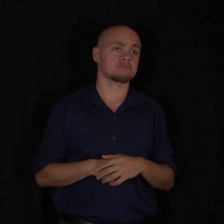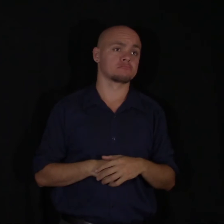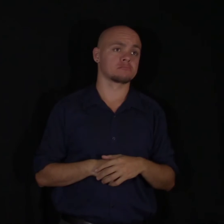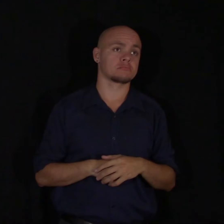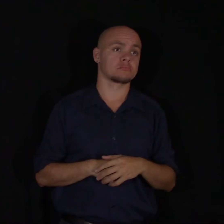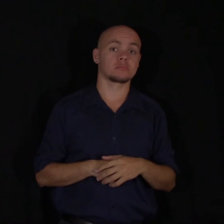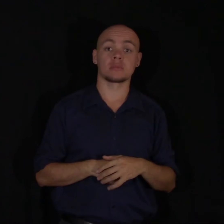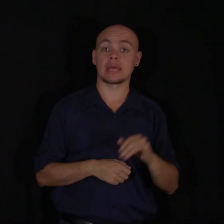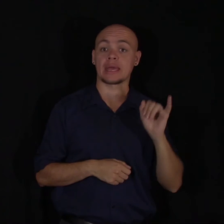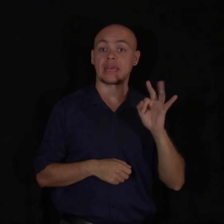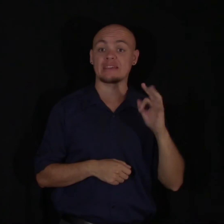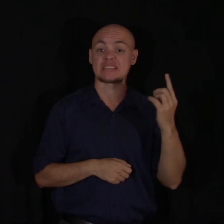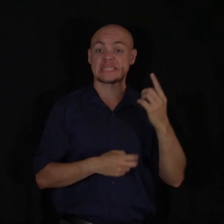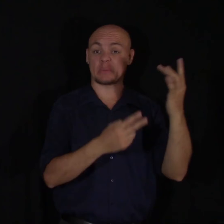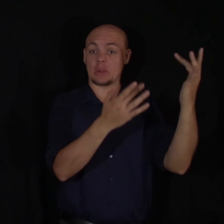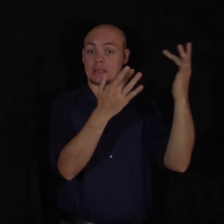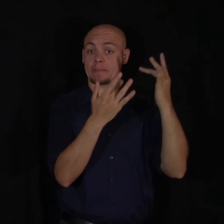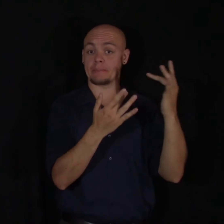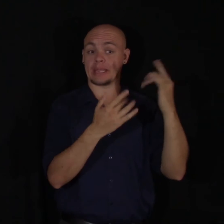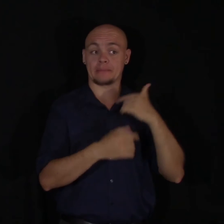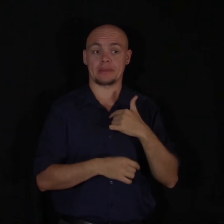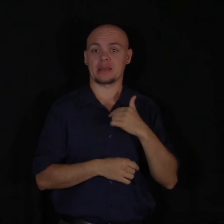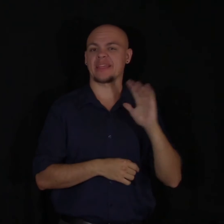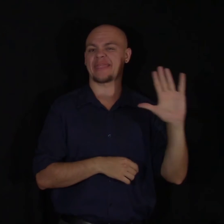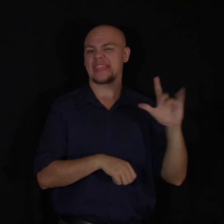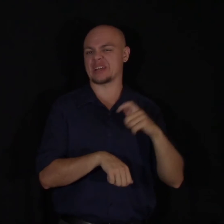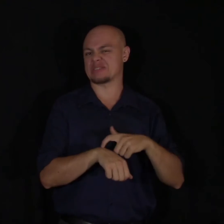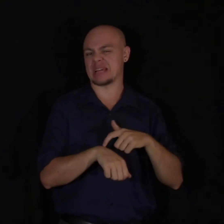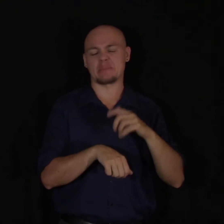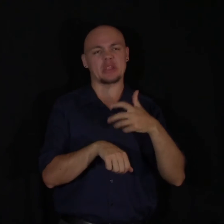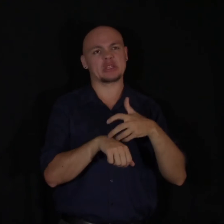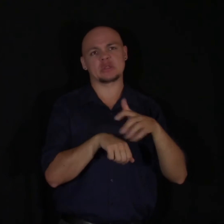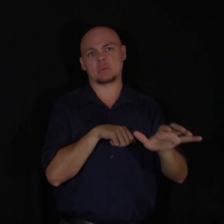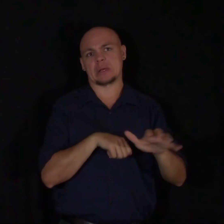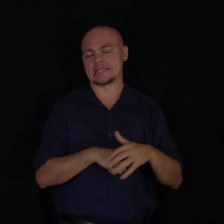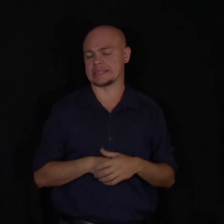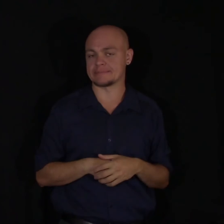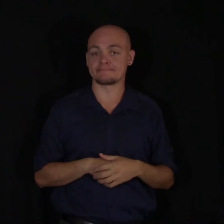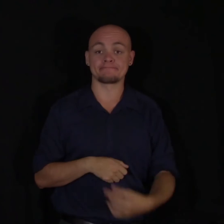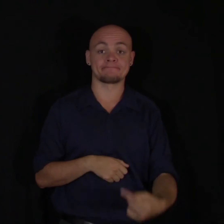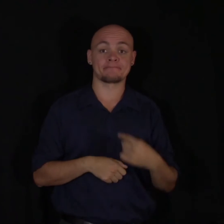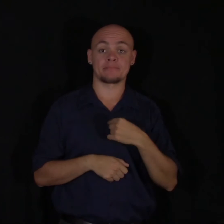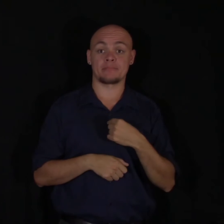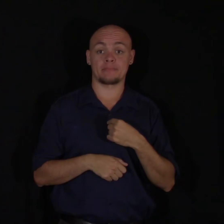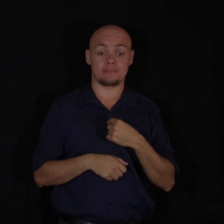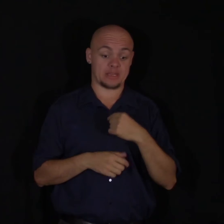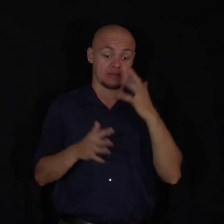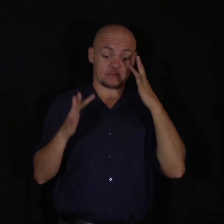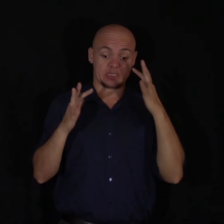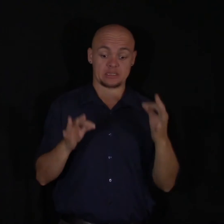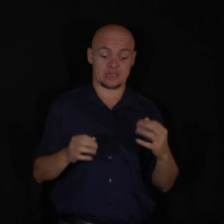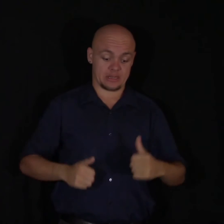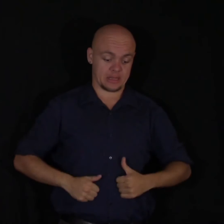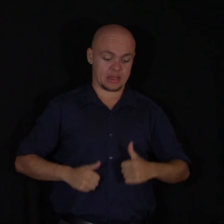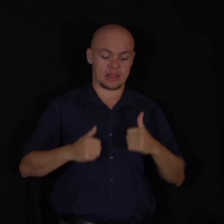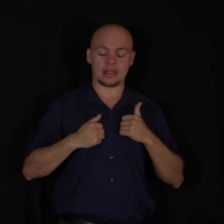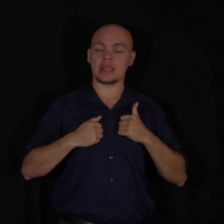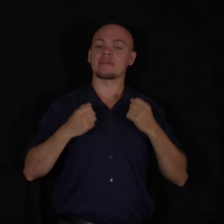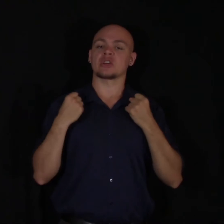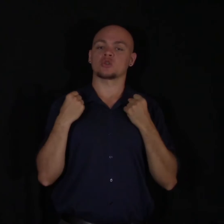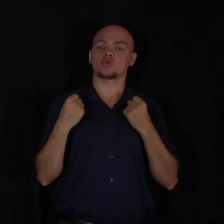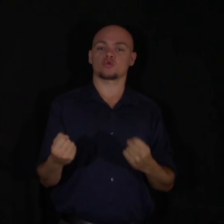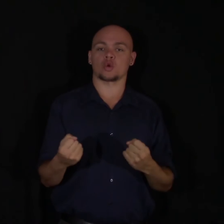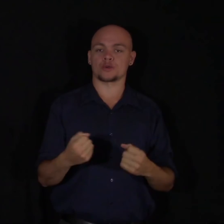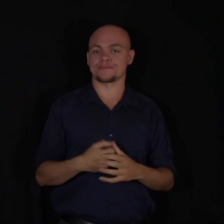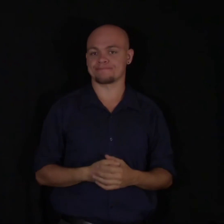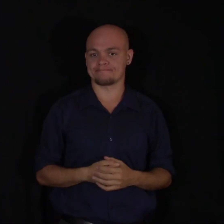If somebody pities me, they're wasting their time. Because I have chosen a life of strength. And I